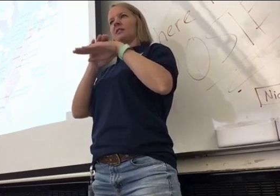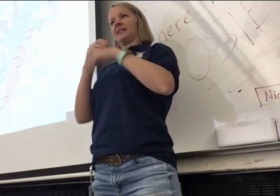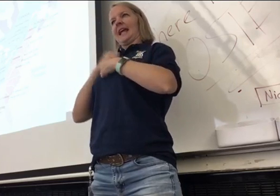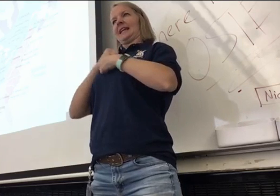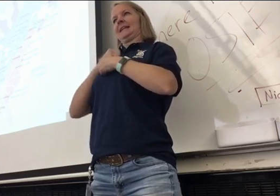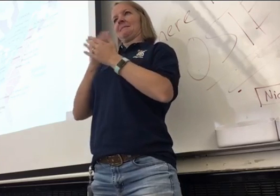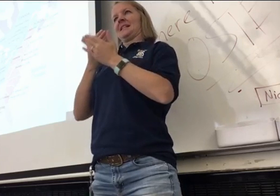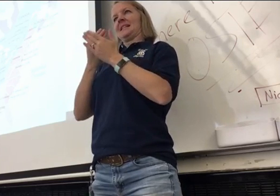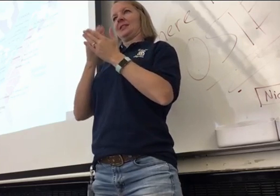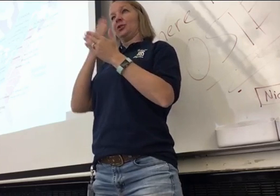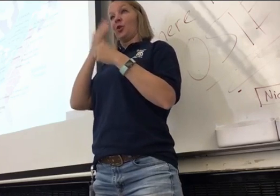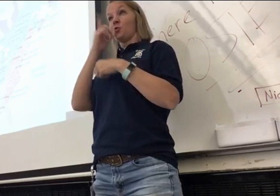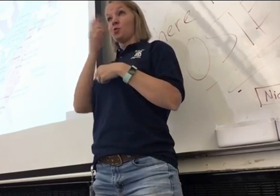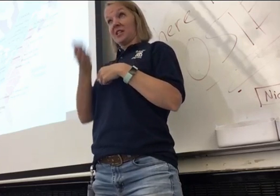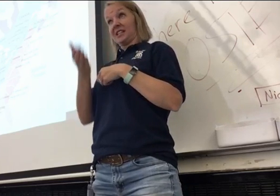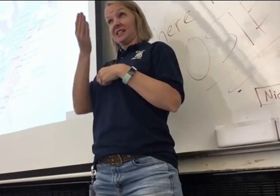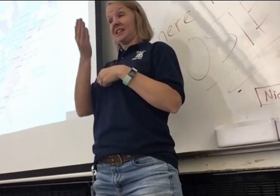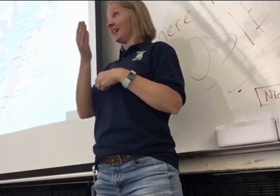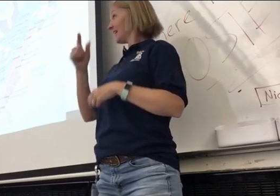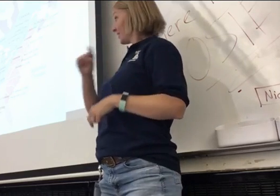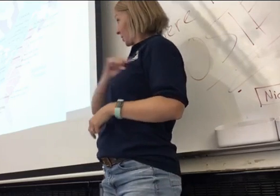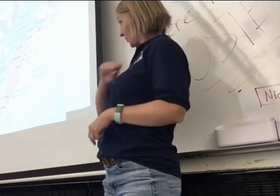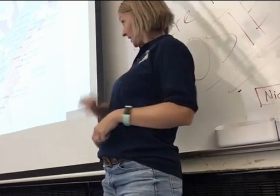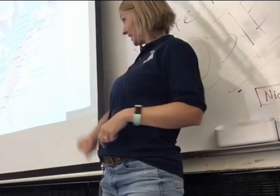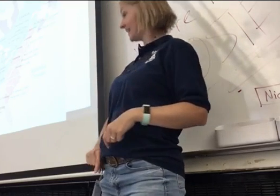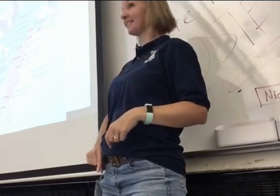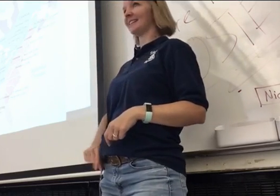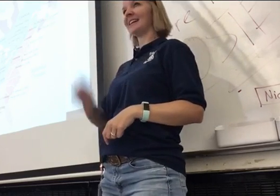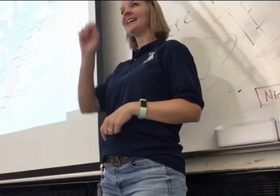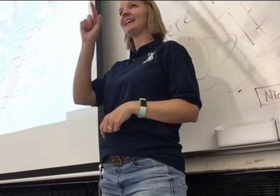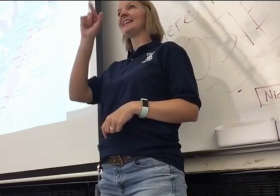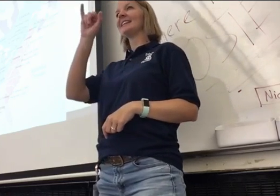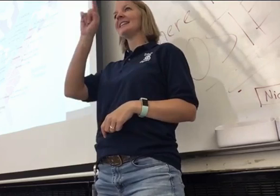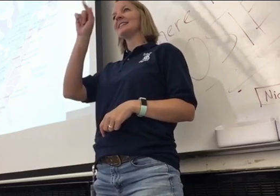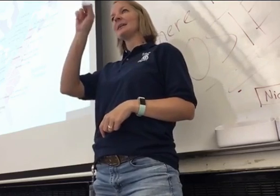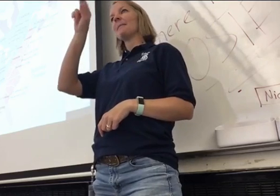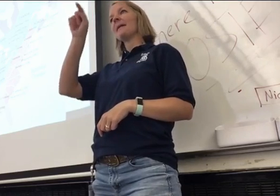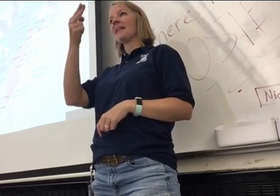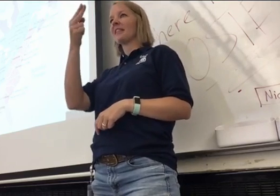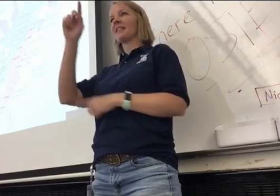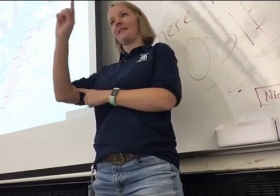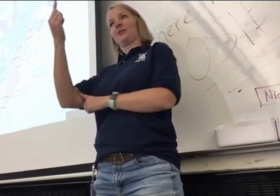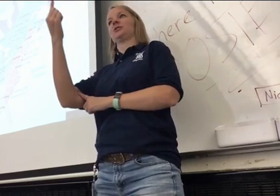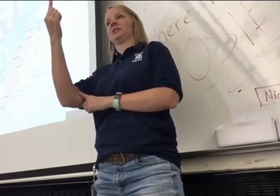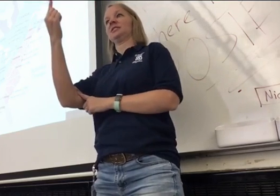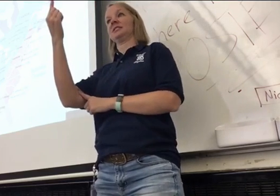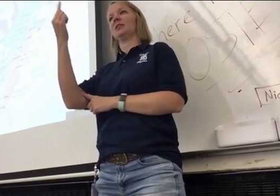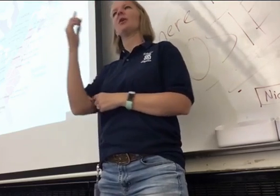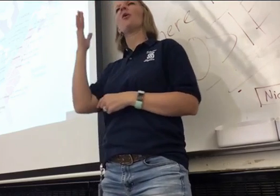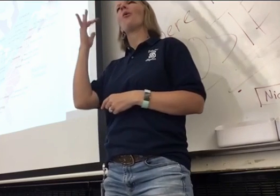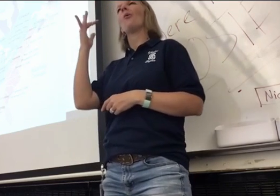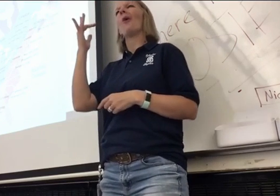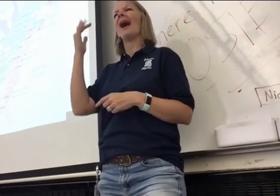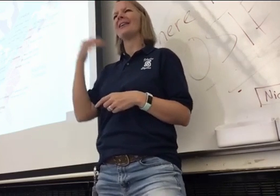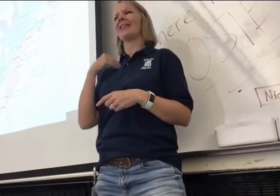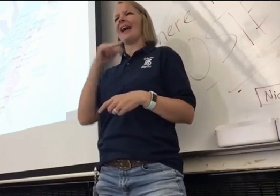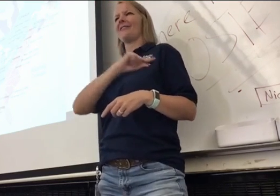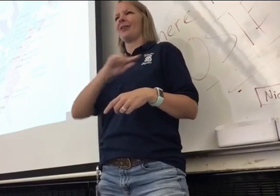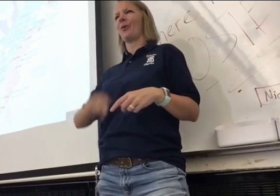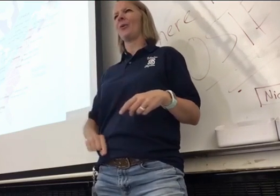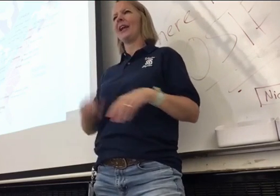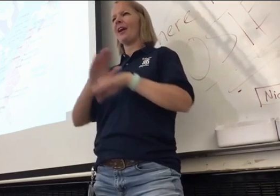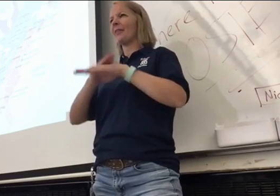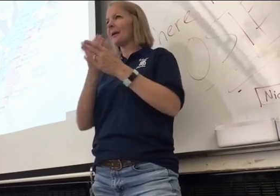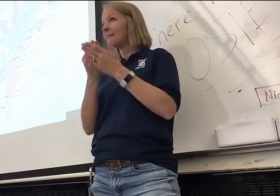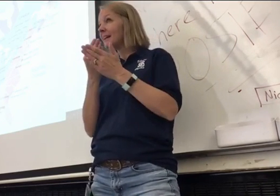Napoleon. Queen. It is. It's Queen Elizabeth. Queen Elizabeth I. Why they would have her on their